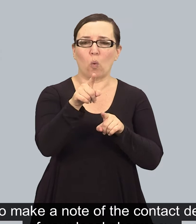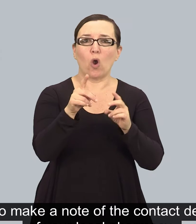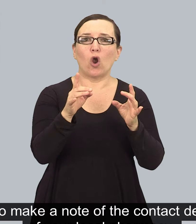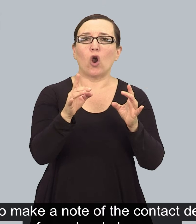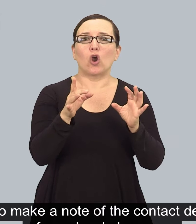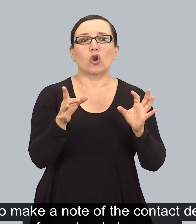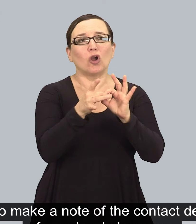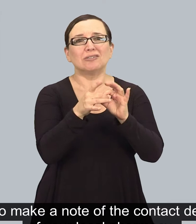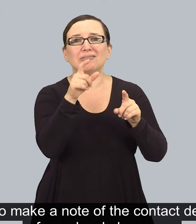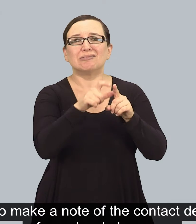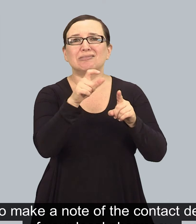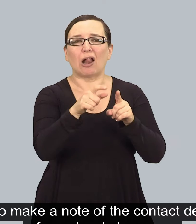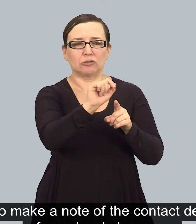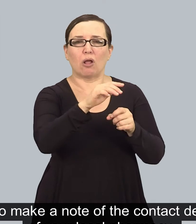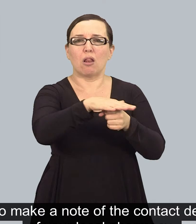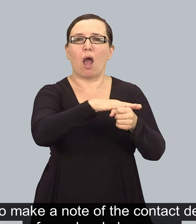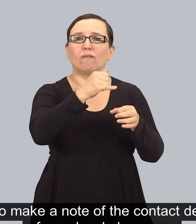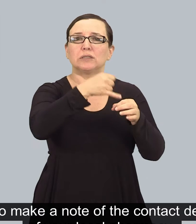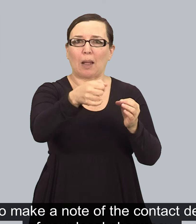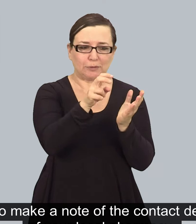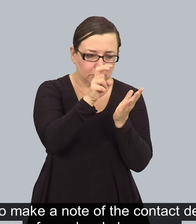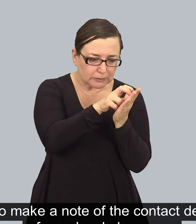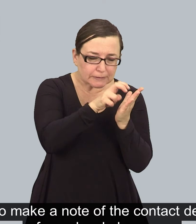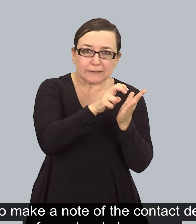Also, make a note of the contact details of your local pharmacy.